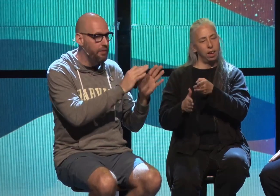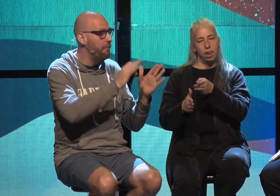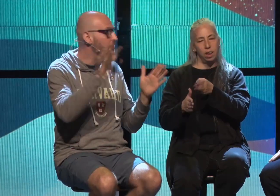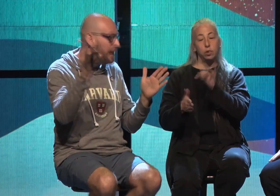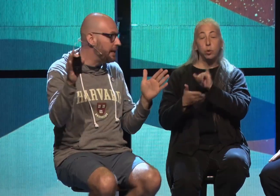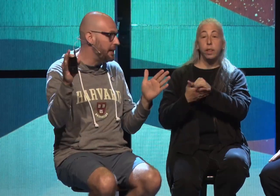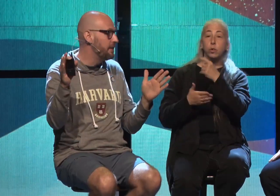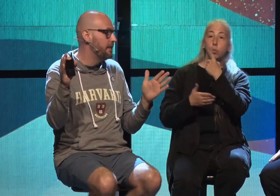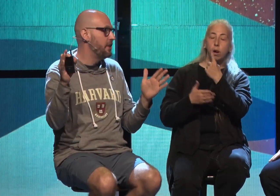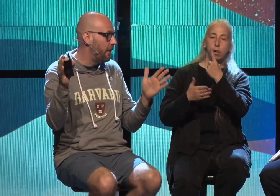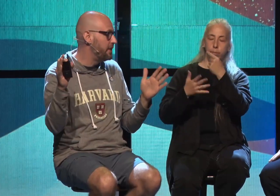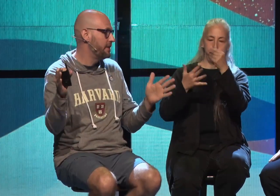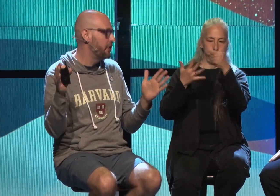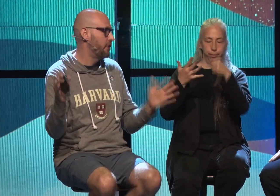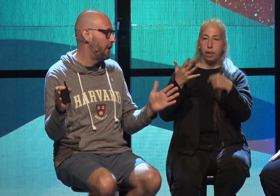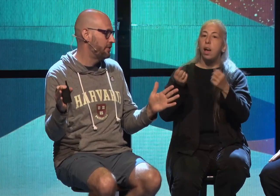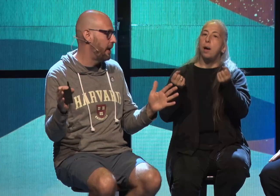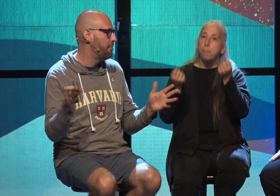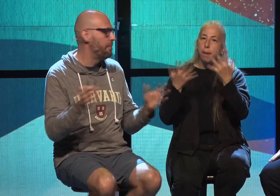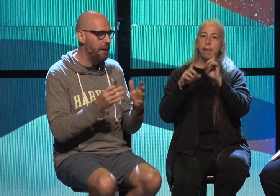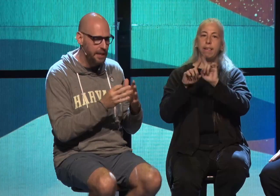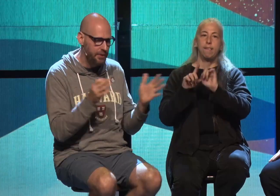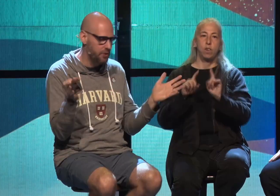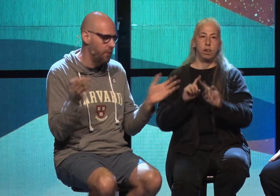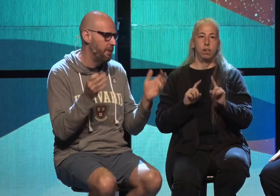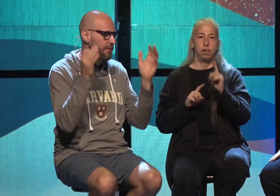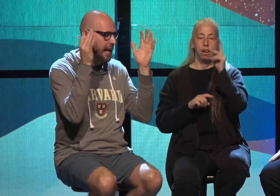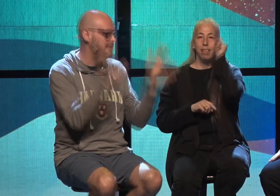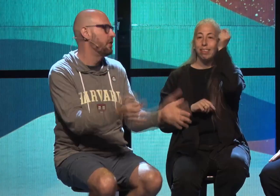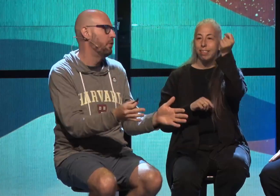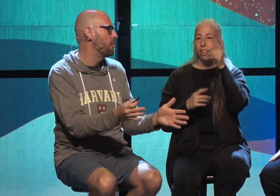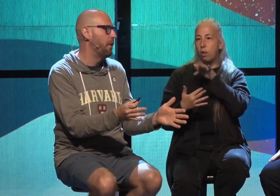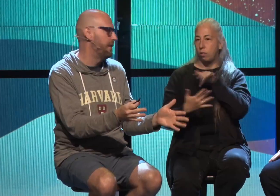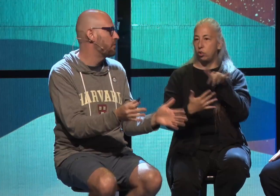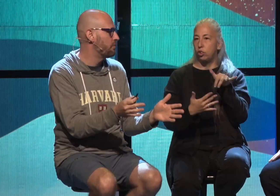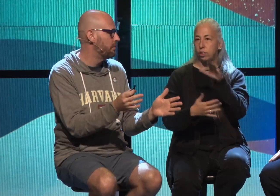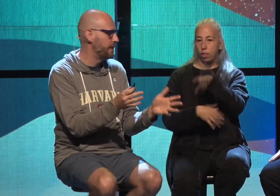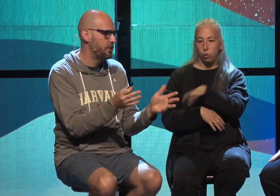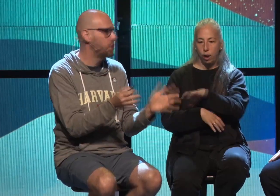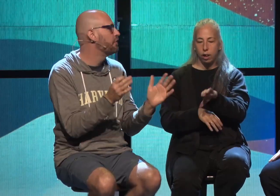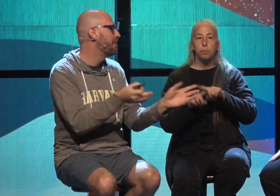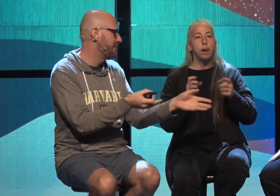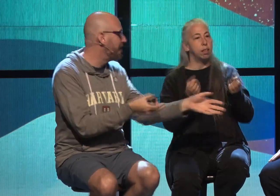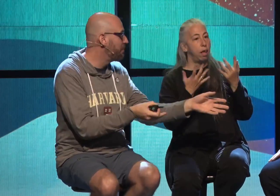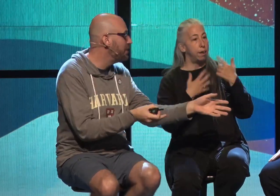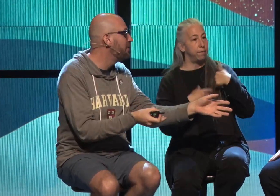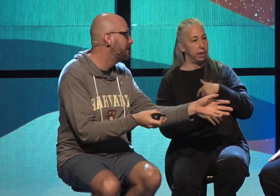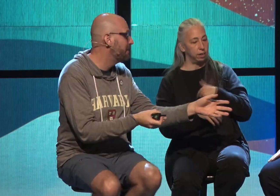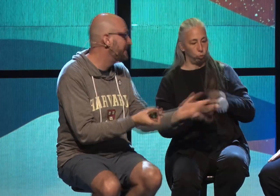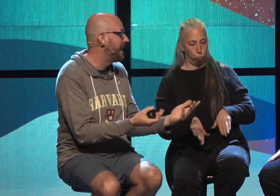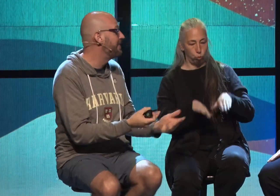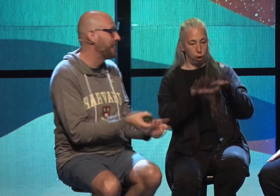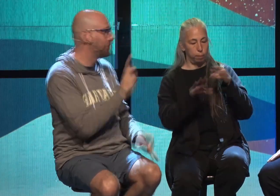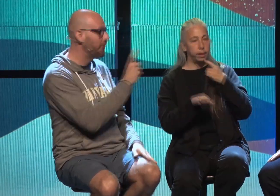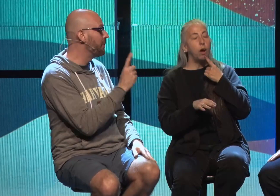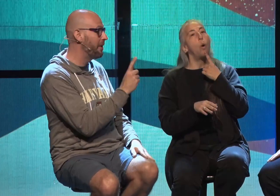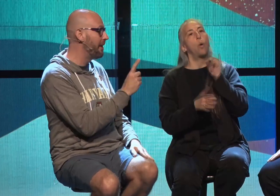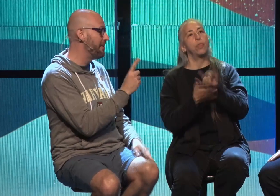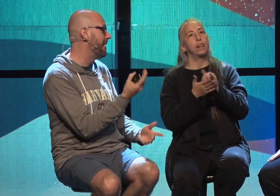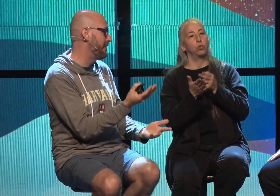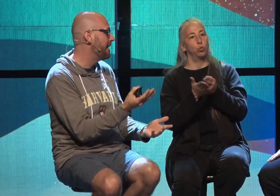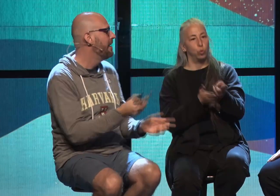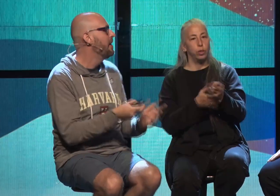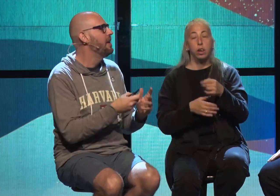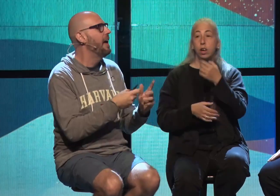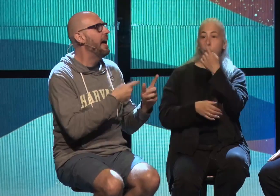is one of many theologies of the cross, right? But many of us grow up with that's the only one that's true. And like what you said, like there's only one